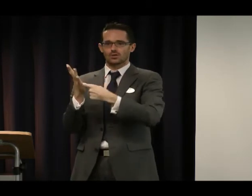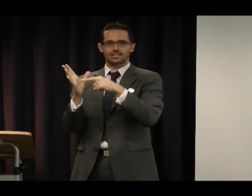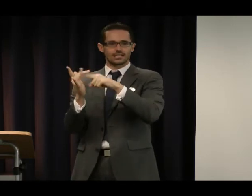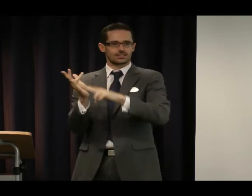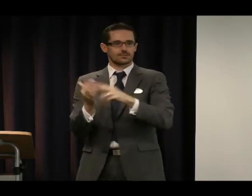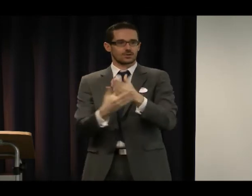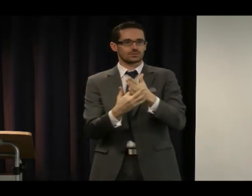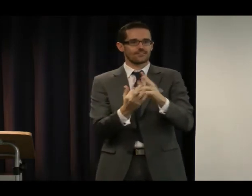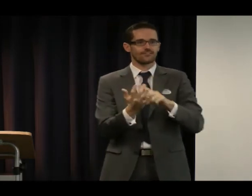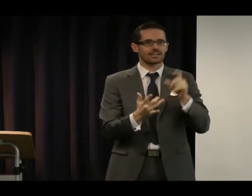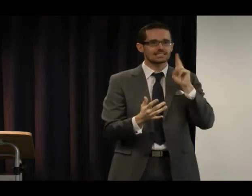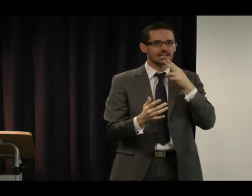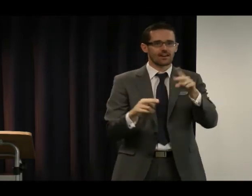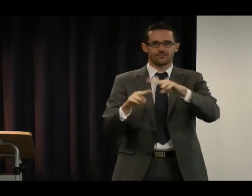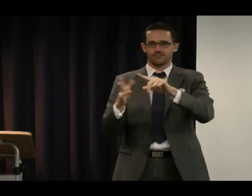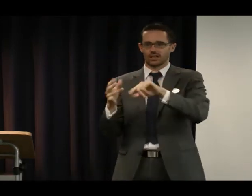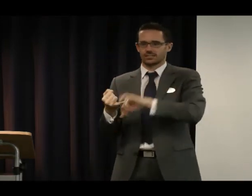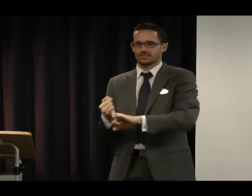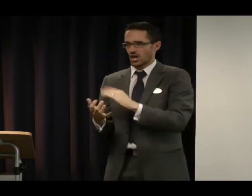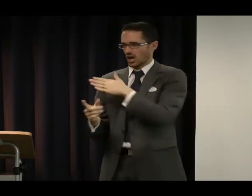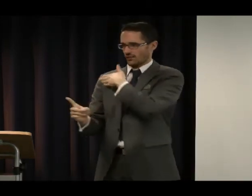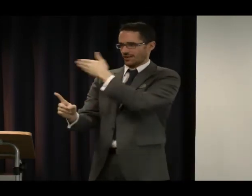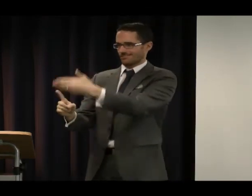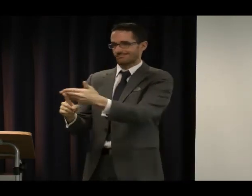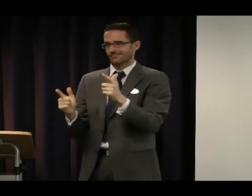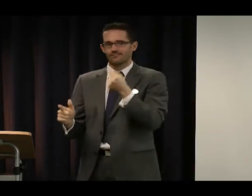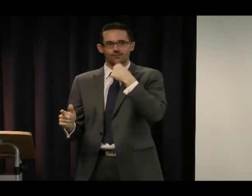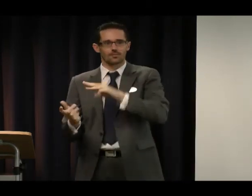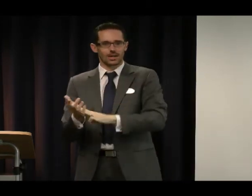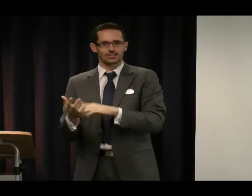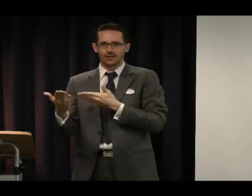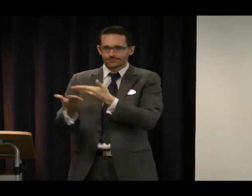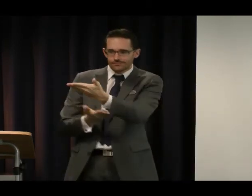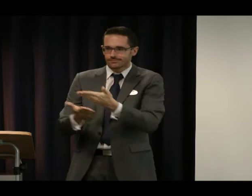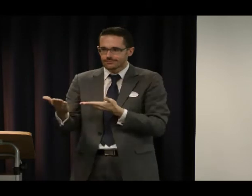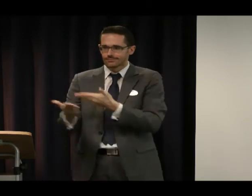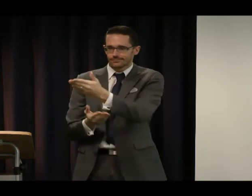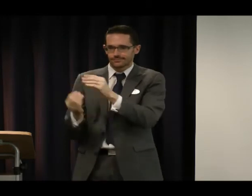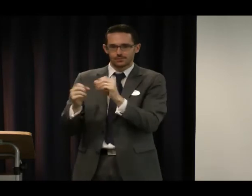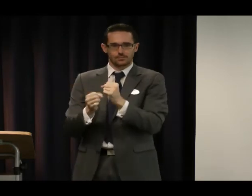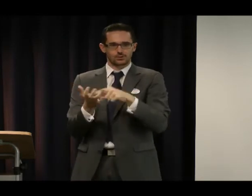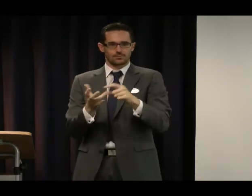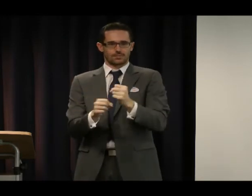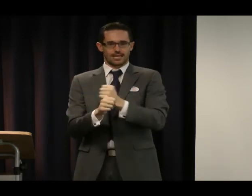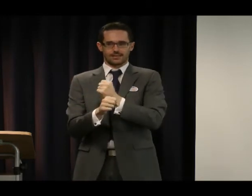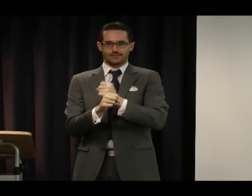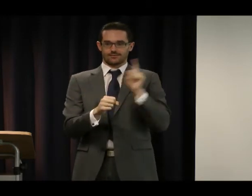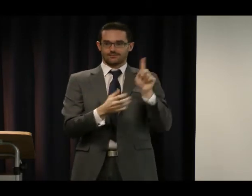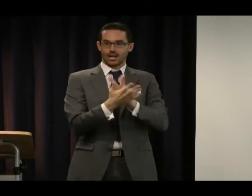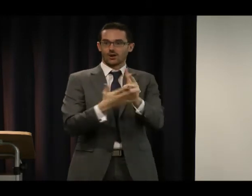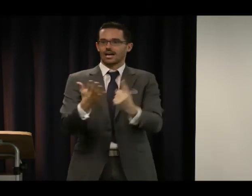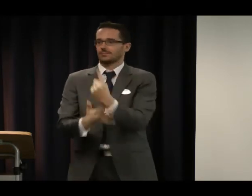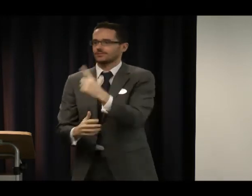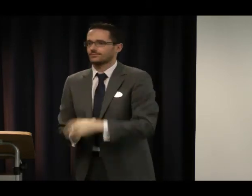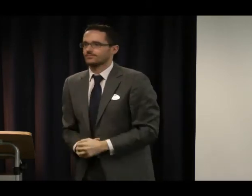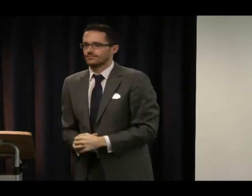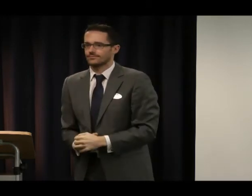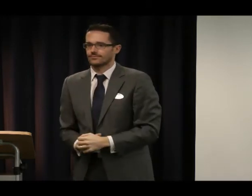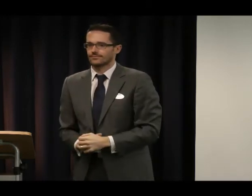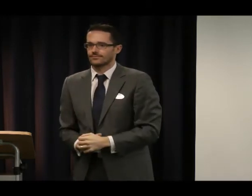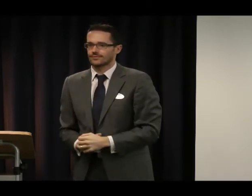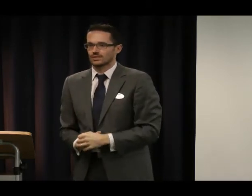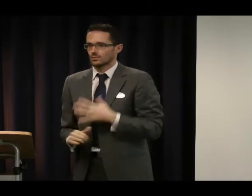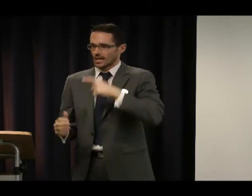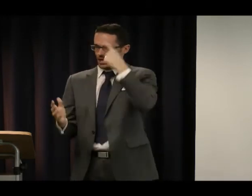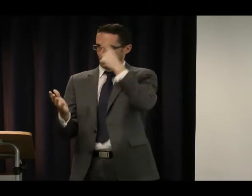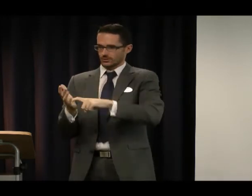This is a real collaboration between VicDeaf and FOS. Over the past few months, we've had extensive consultations to ensure that